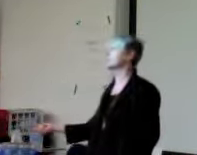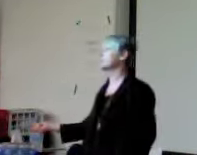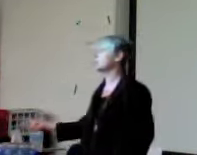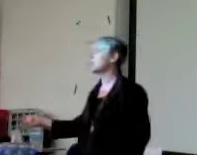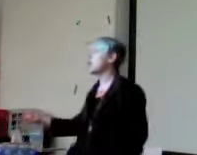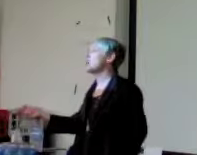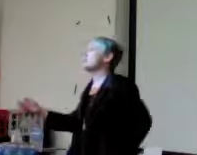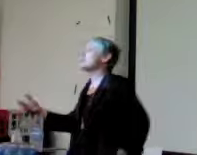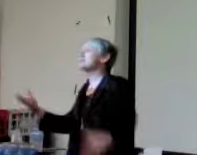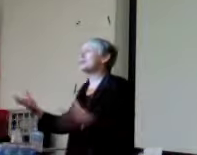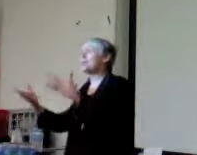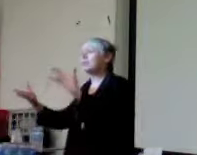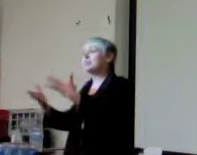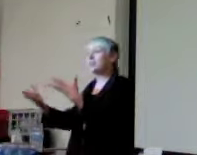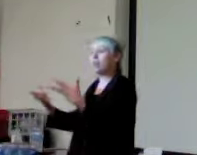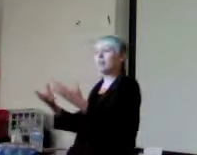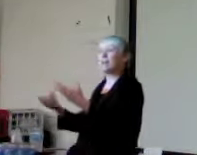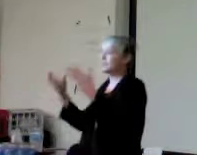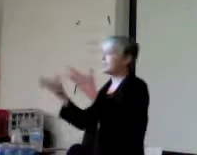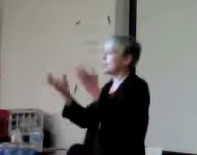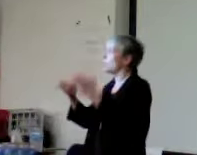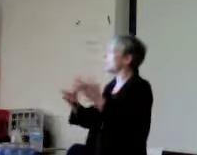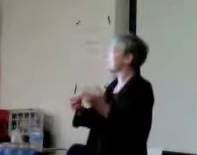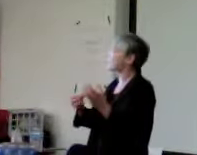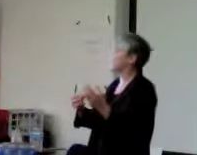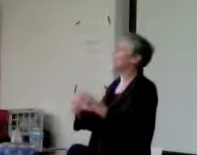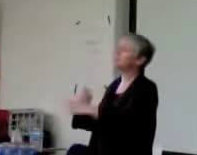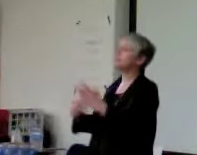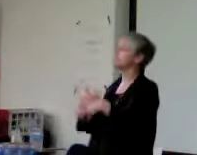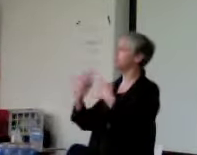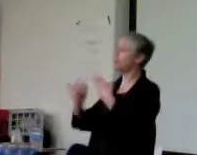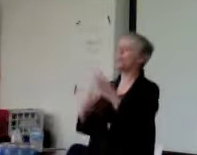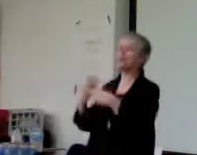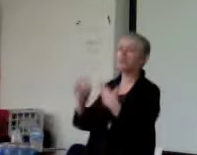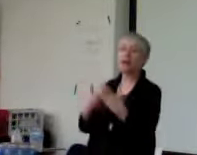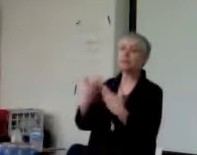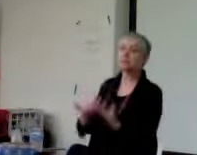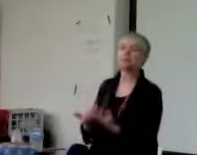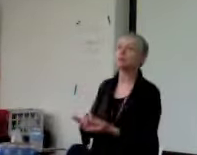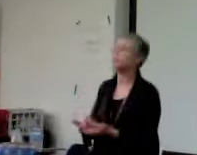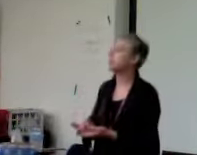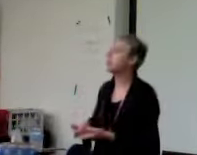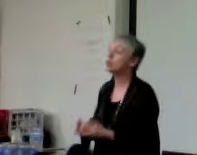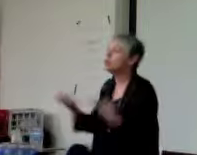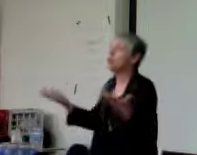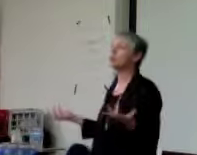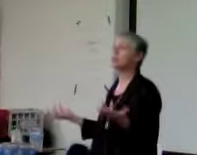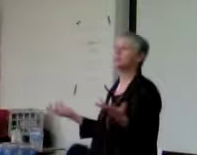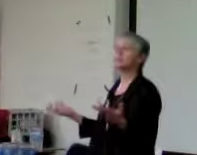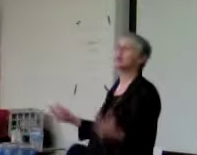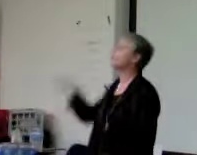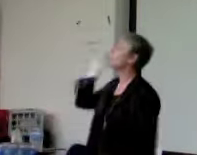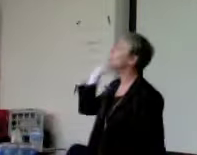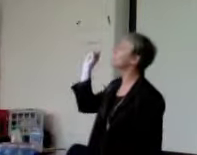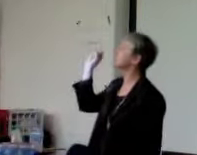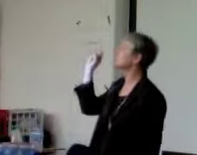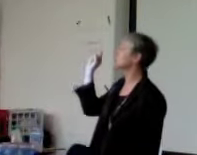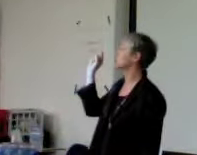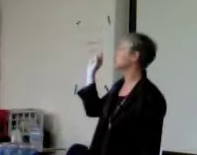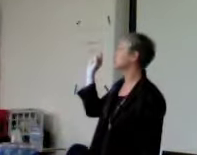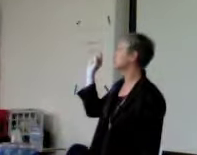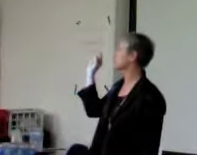with you. So the plus of all of that is somewhere along the line, when this is 4, 5, 6 years in the making, you all are going to get to say, we